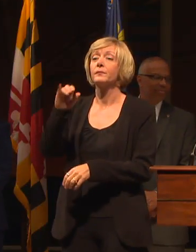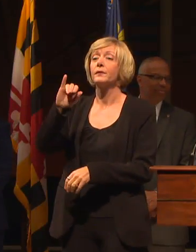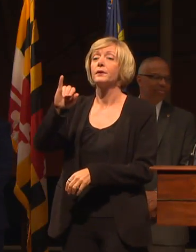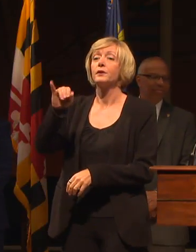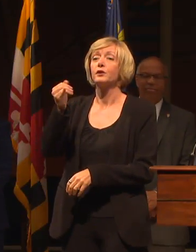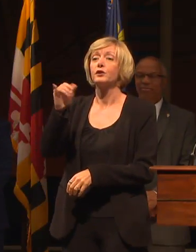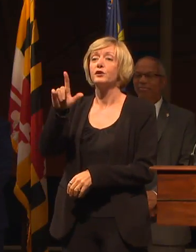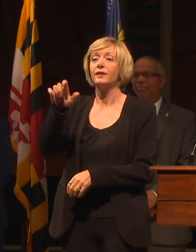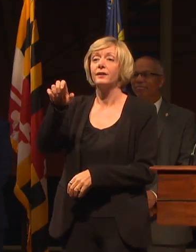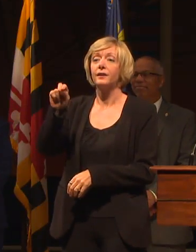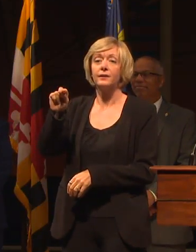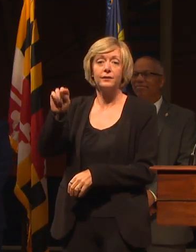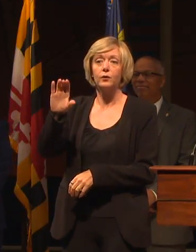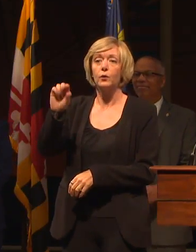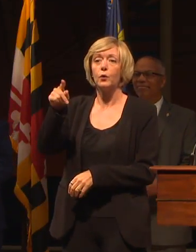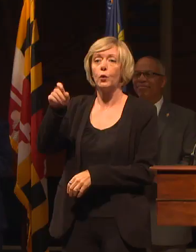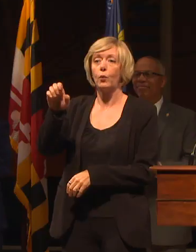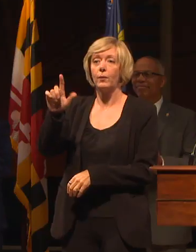Jillian Copeland.